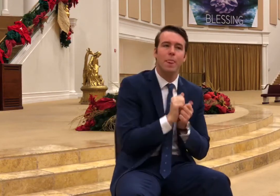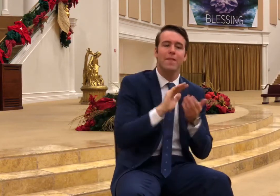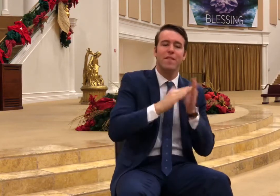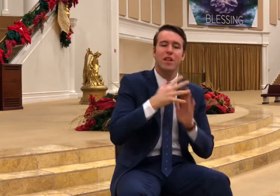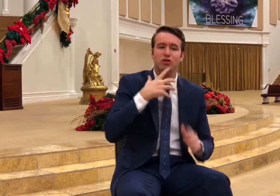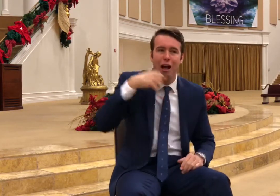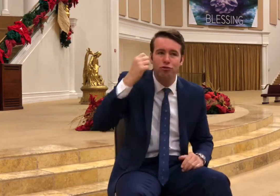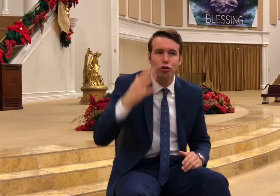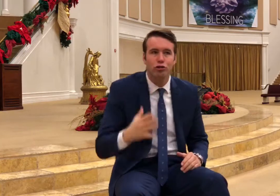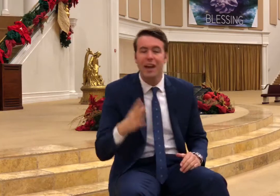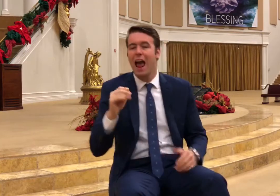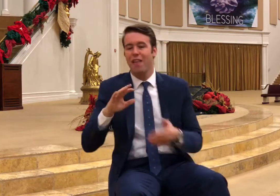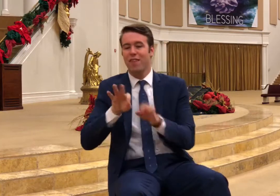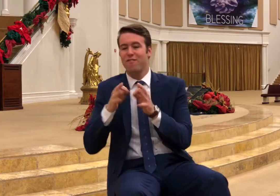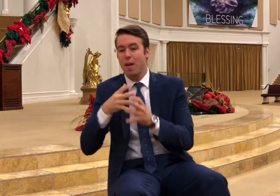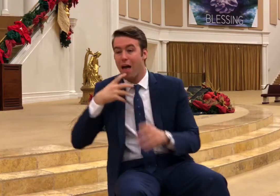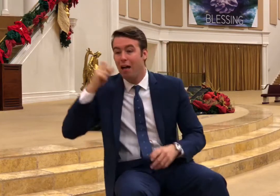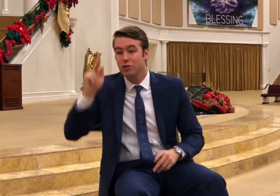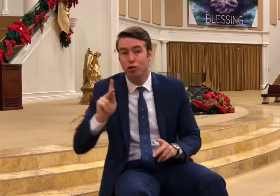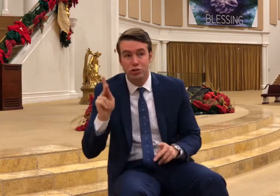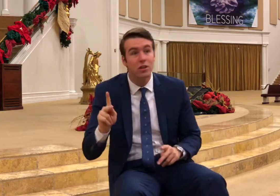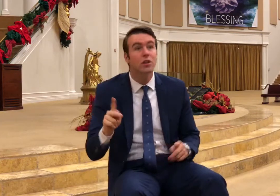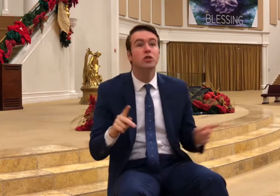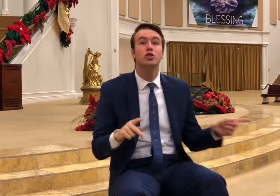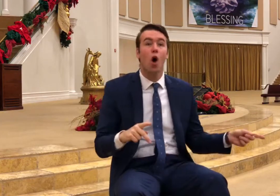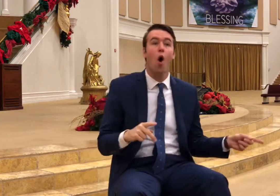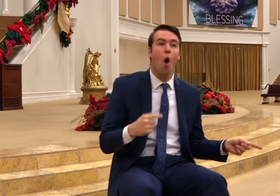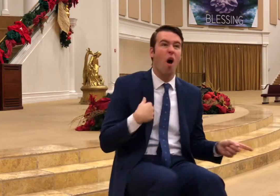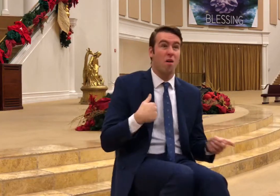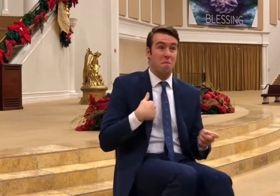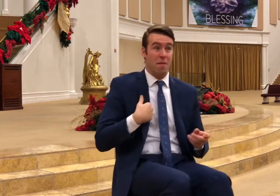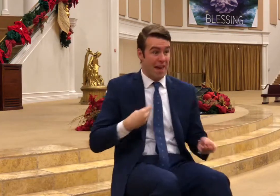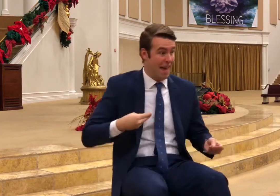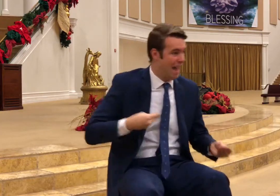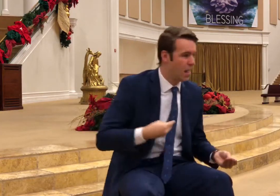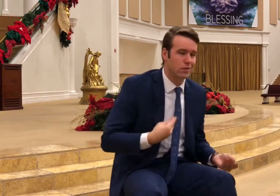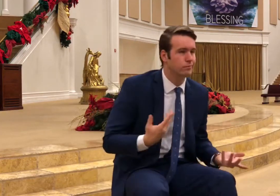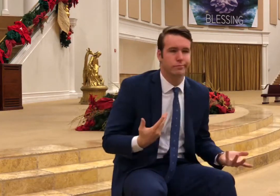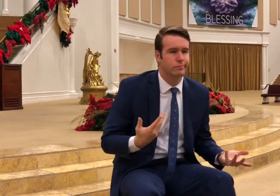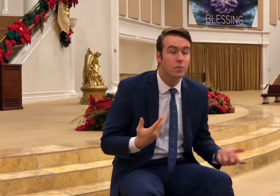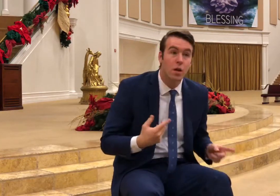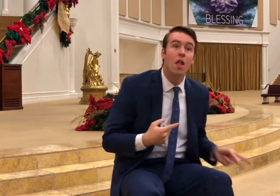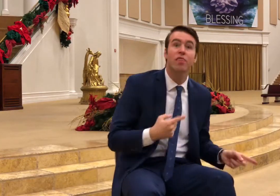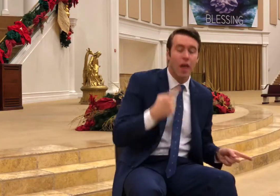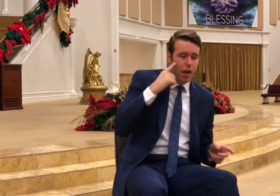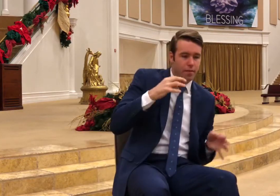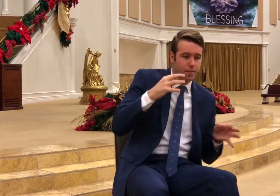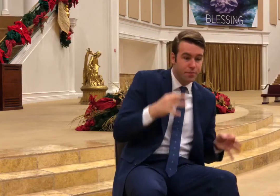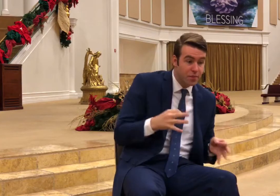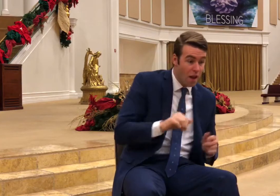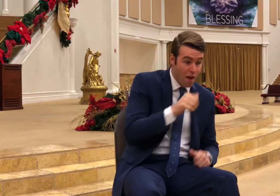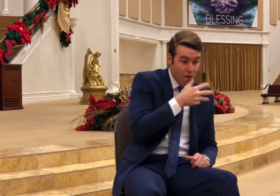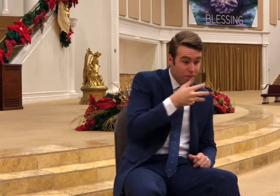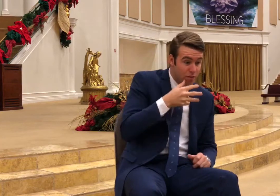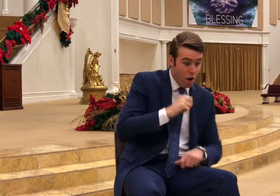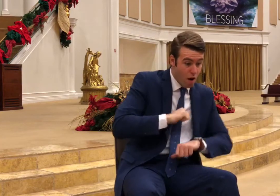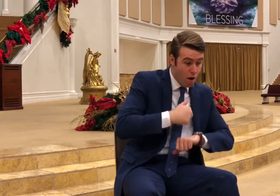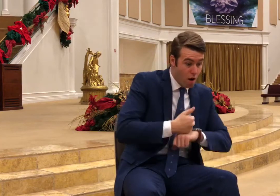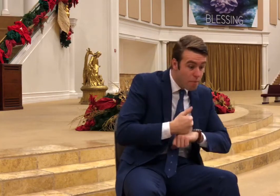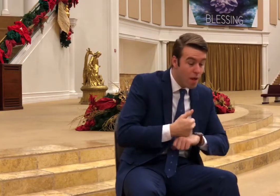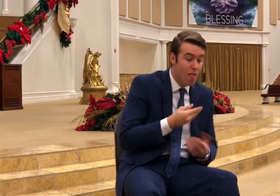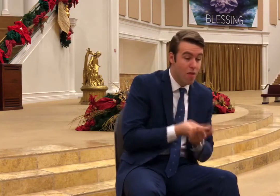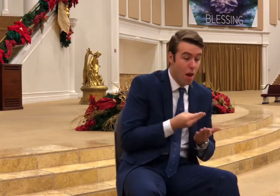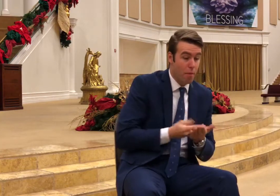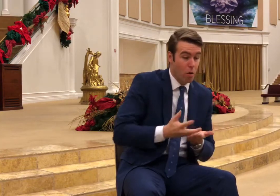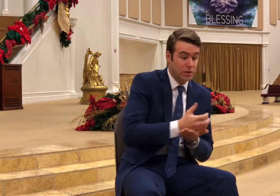elders. And so they said, here's our idea. We would like to establish a farm that the proceeds would build